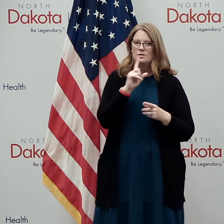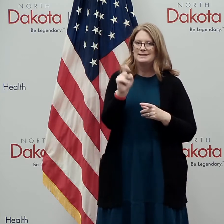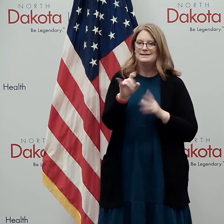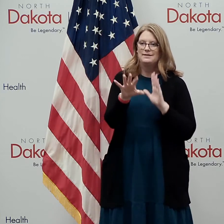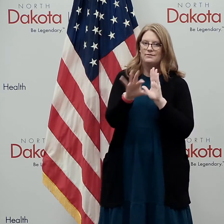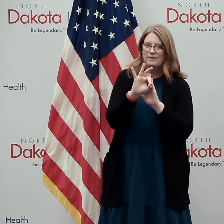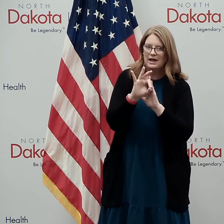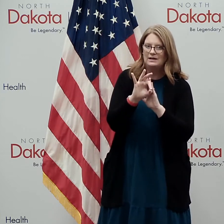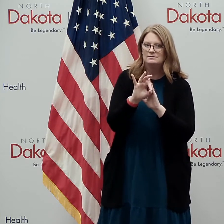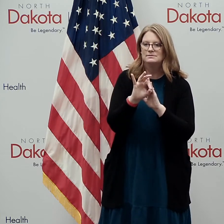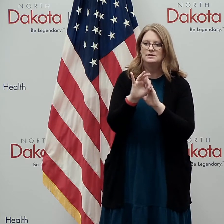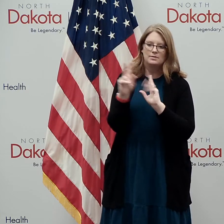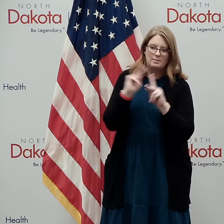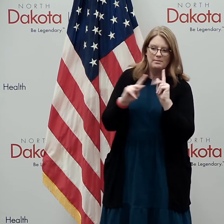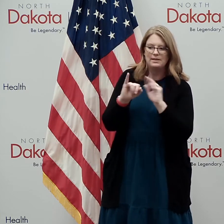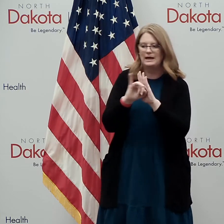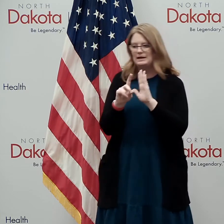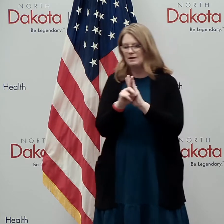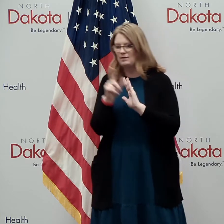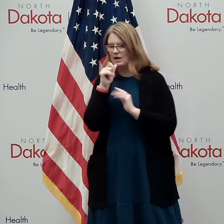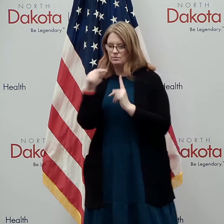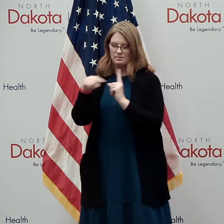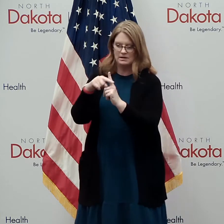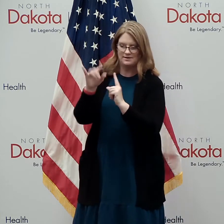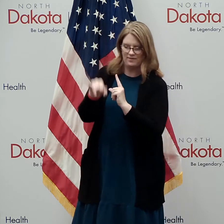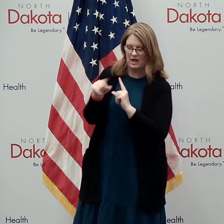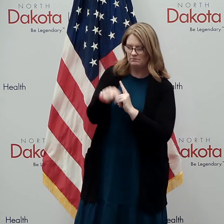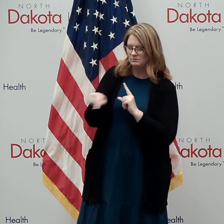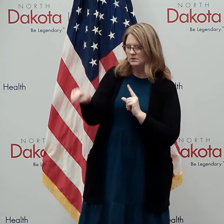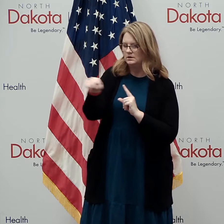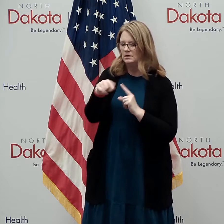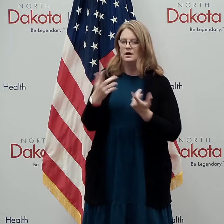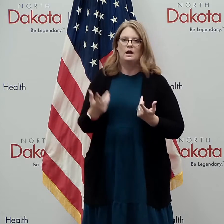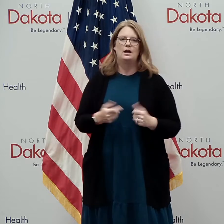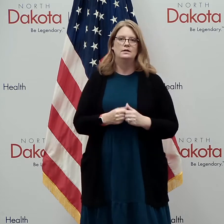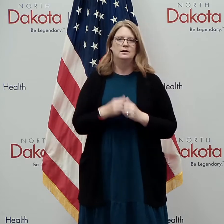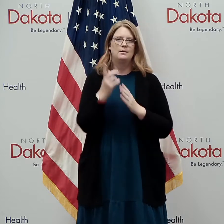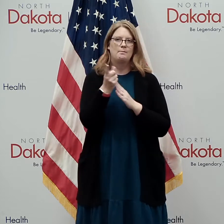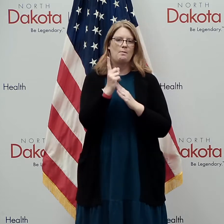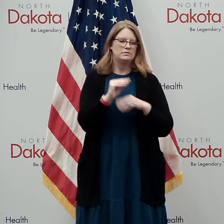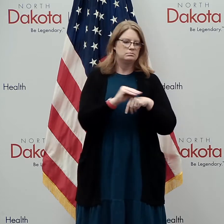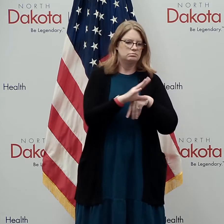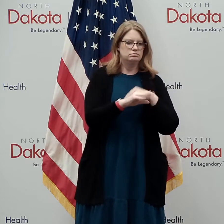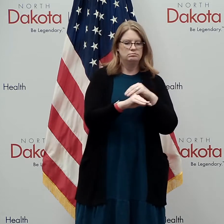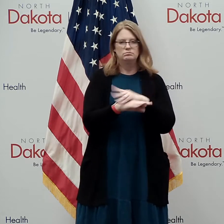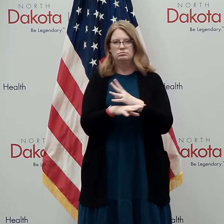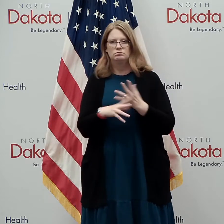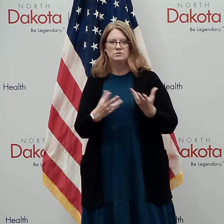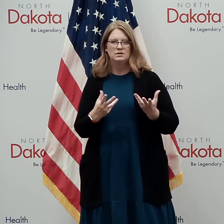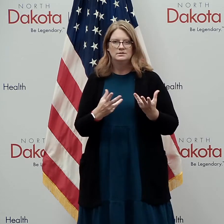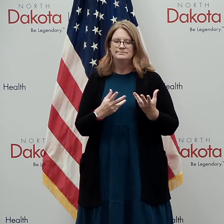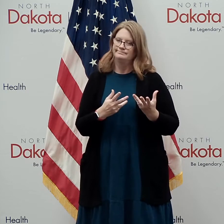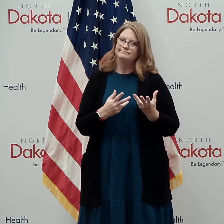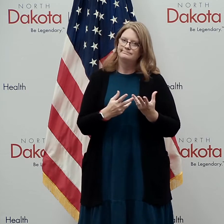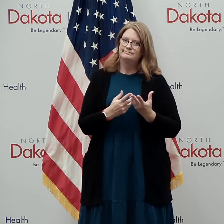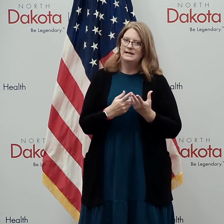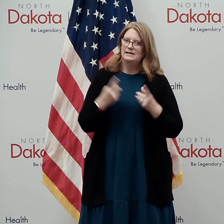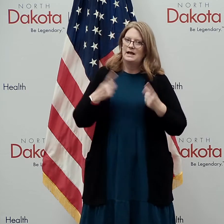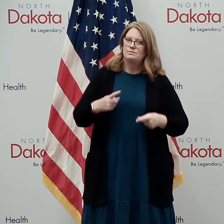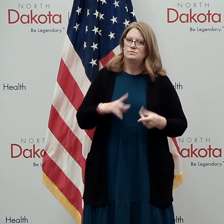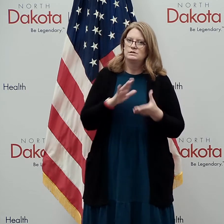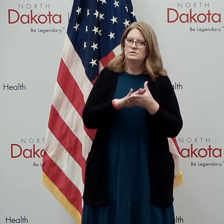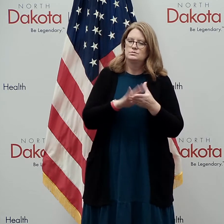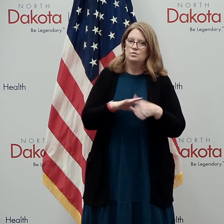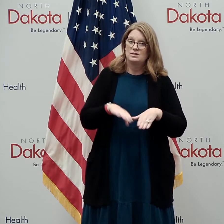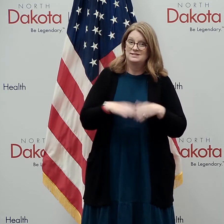So when you've got again, transmissible moments come with having schools back in session. And as we get back